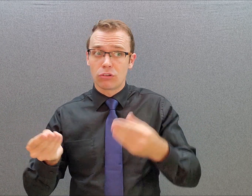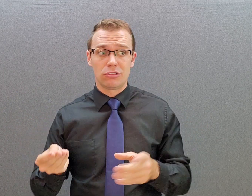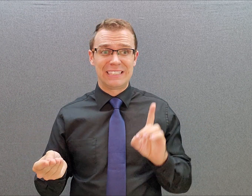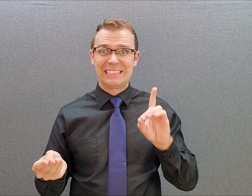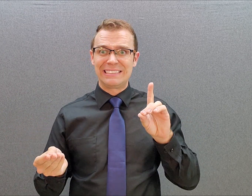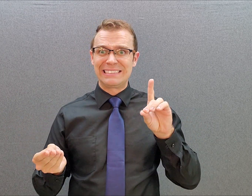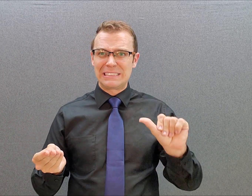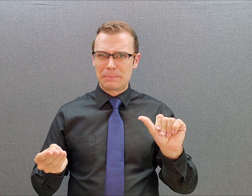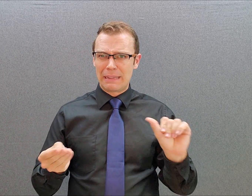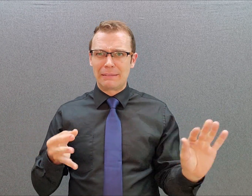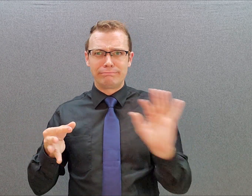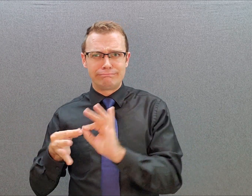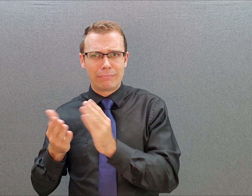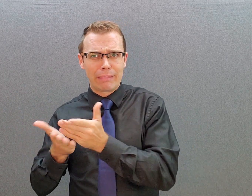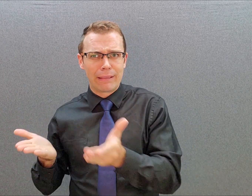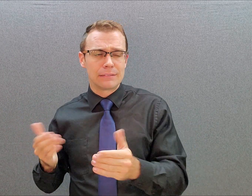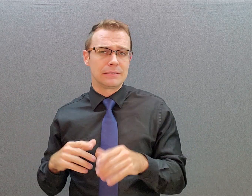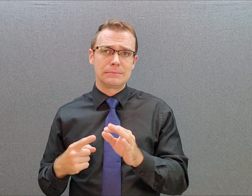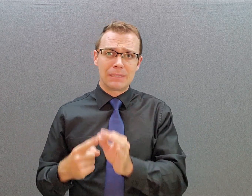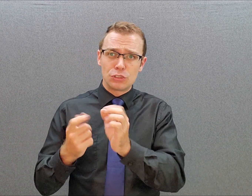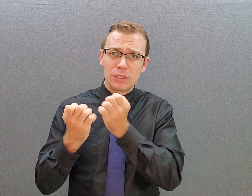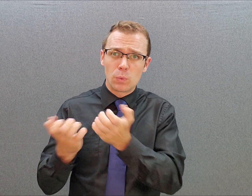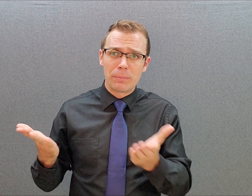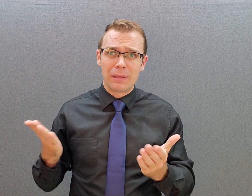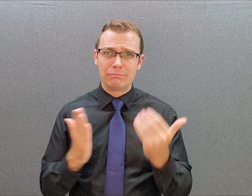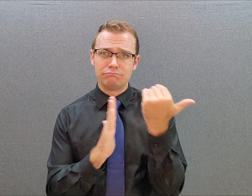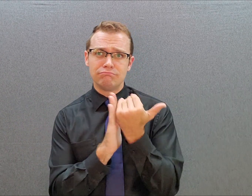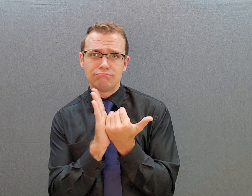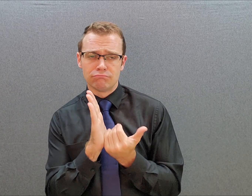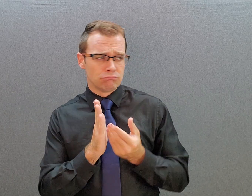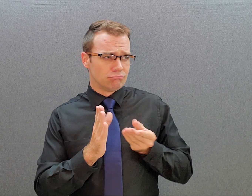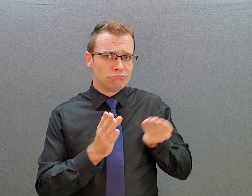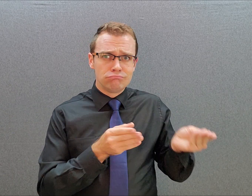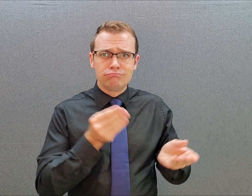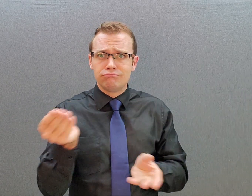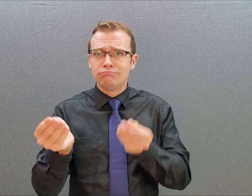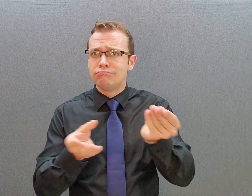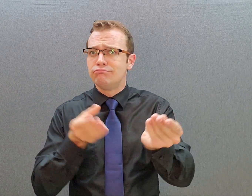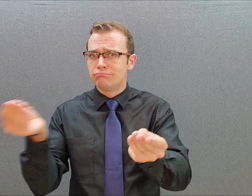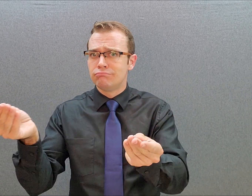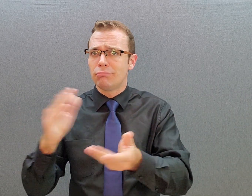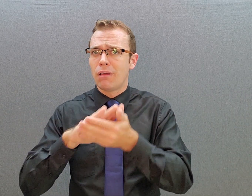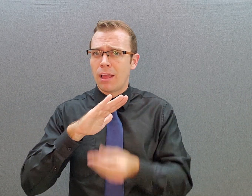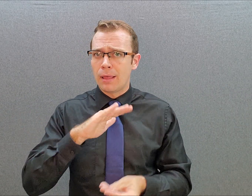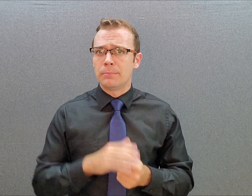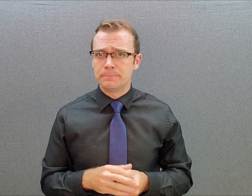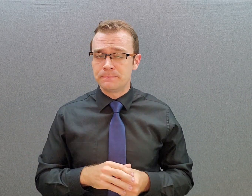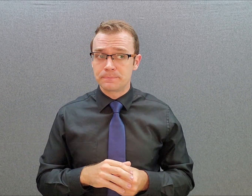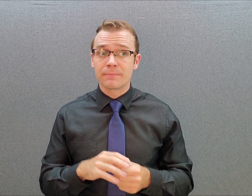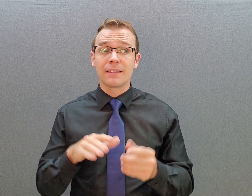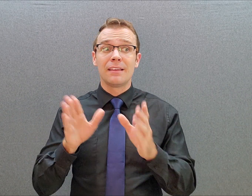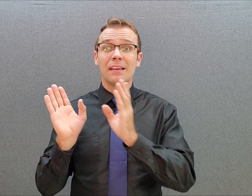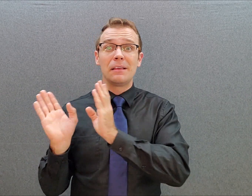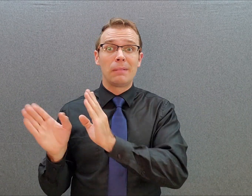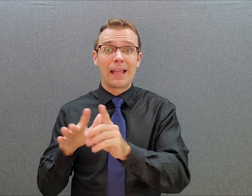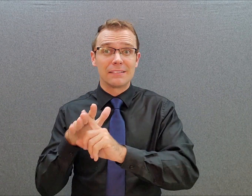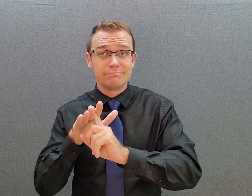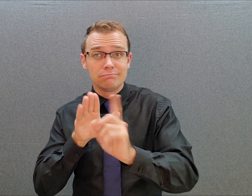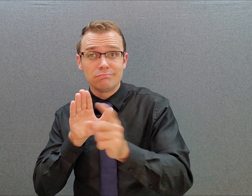disability-related supplies and special equipment list, evacuation plans, relevant emergency documents,